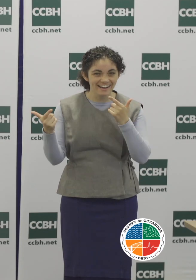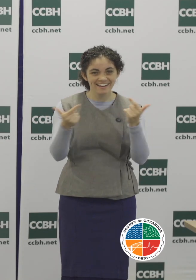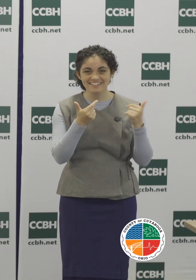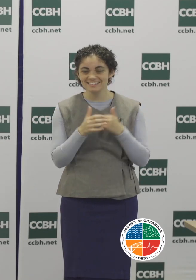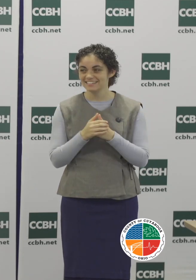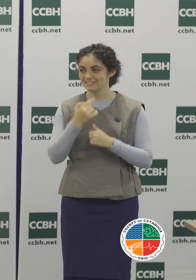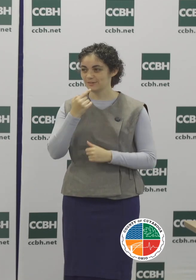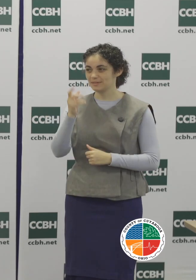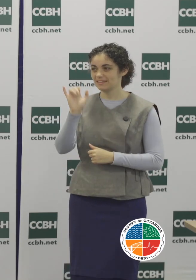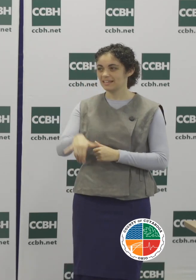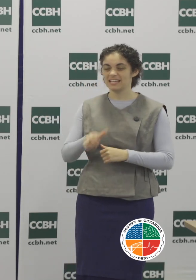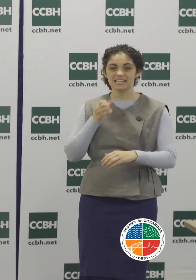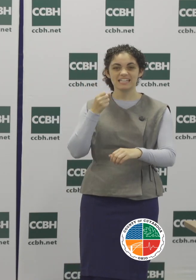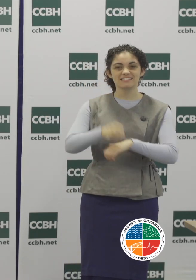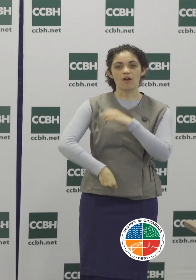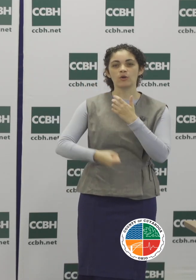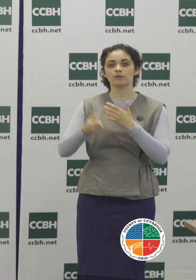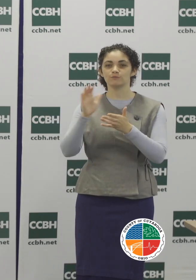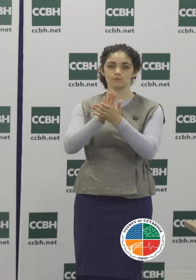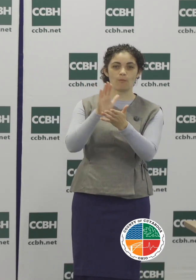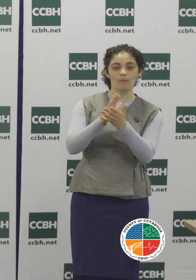He told me he has defeated school.